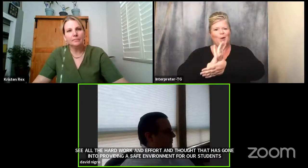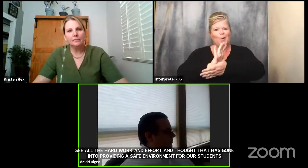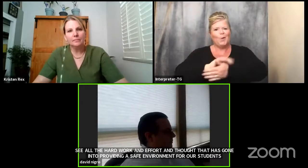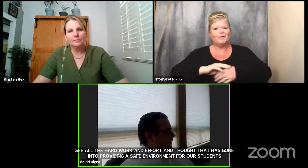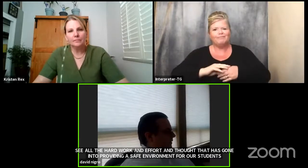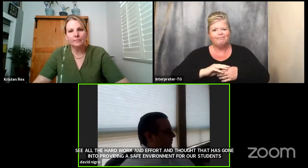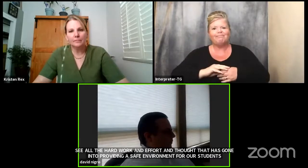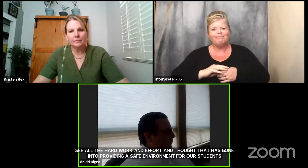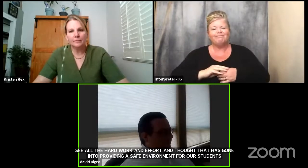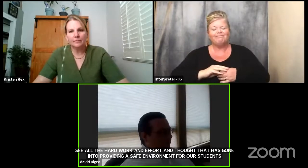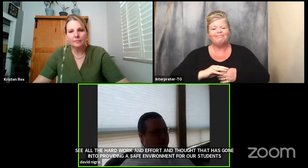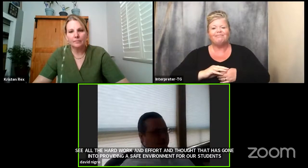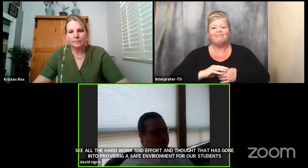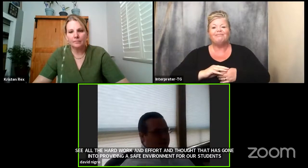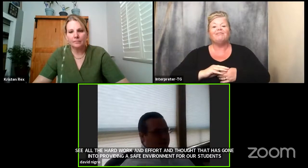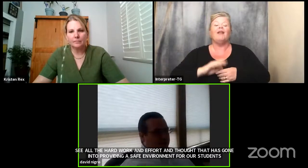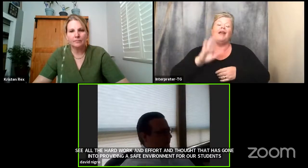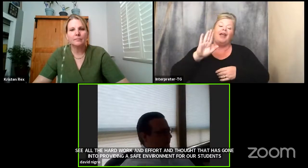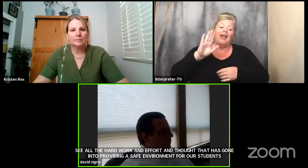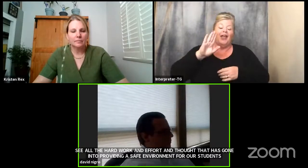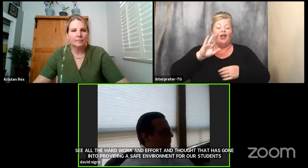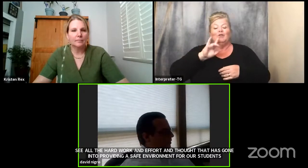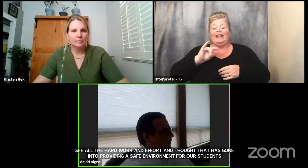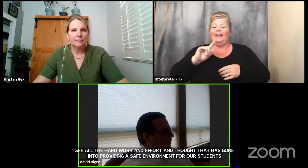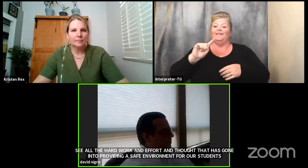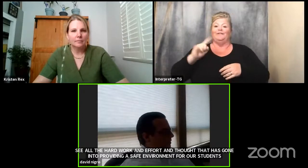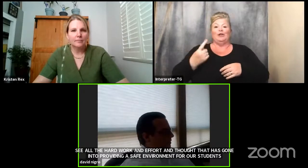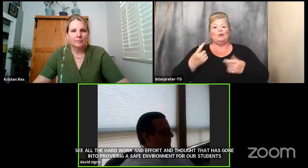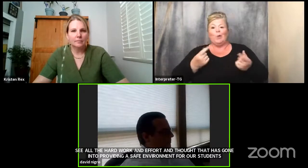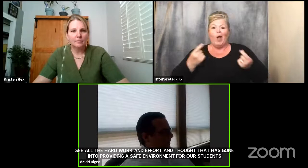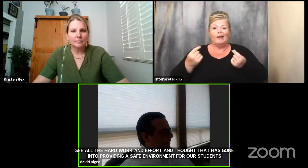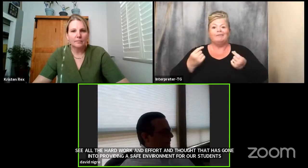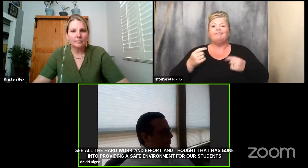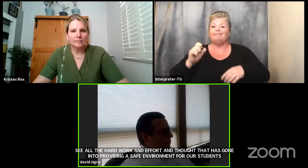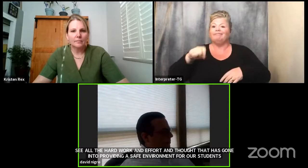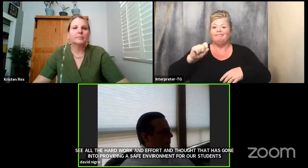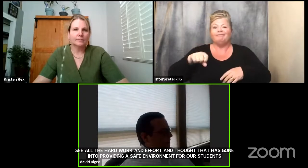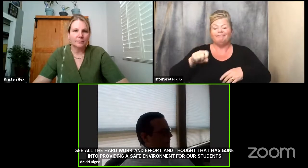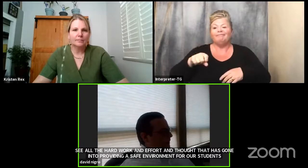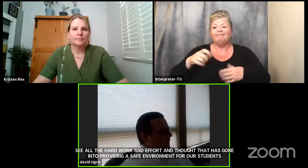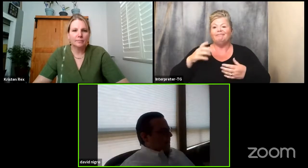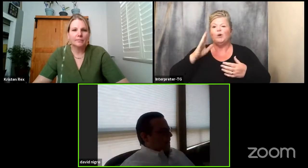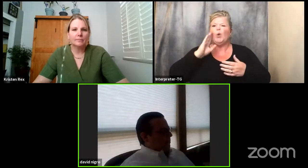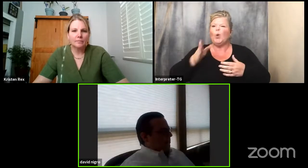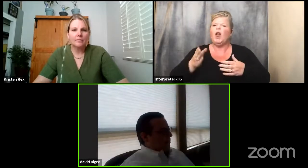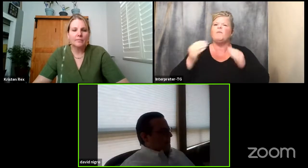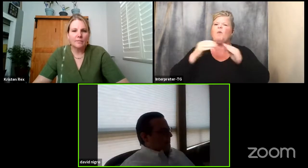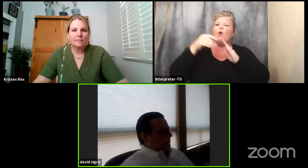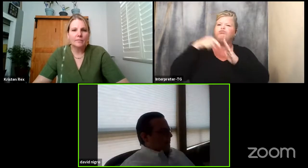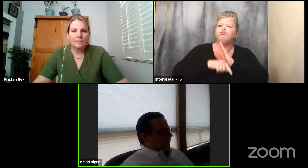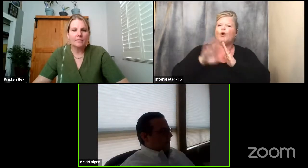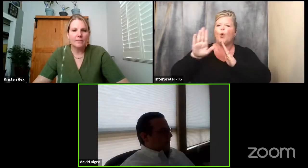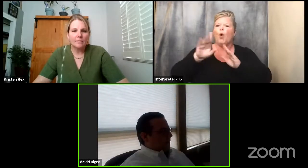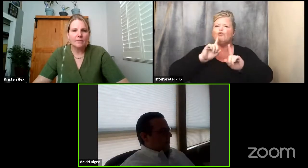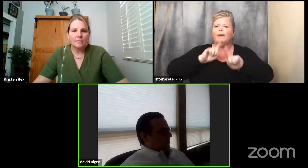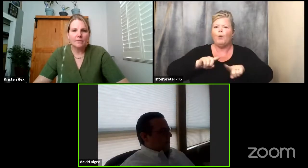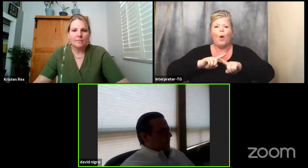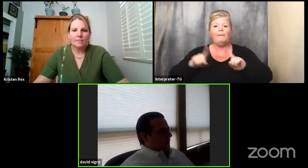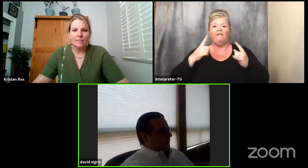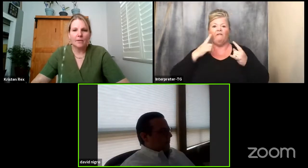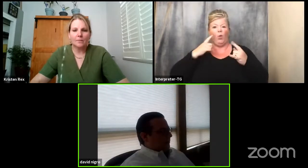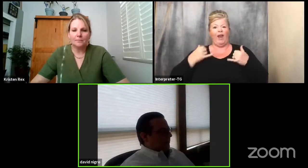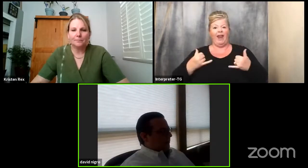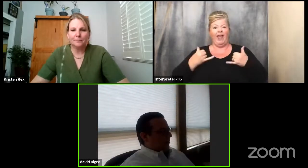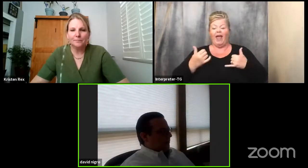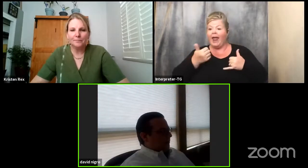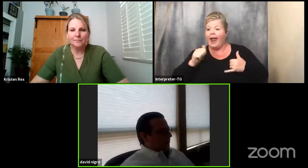can, well, first, I guess we're also going to be going into your report, but do any of the board members have any questions about the